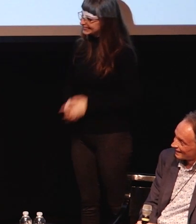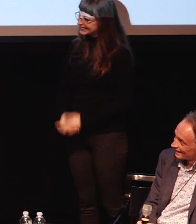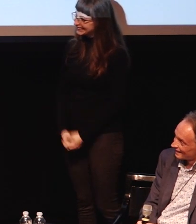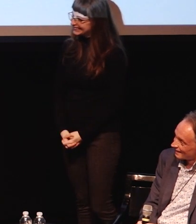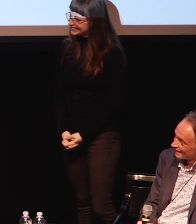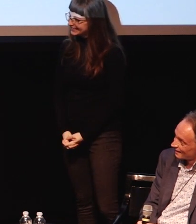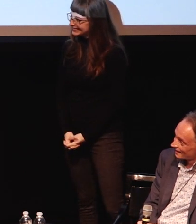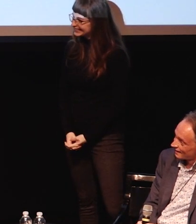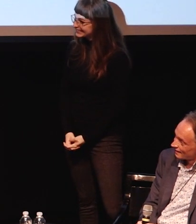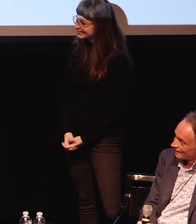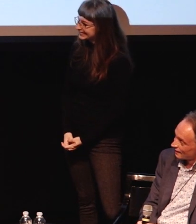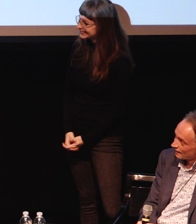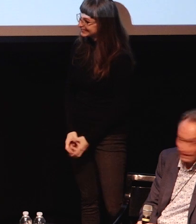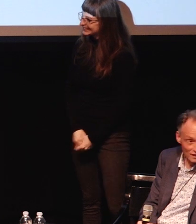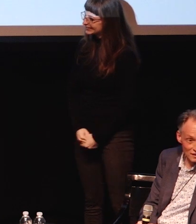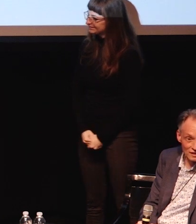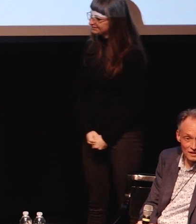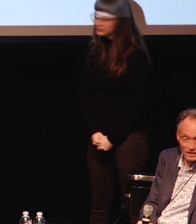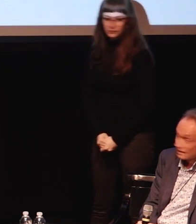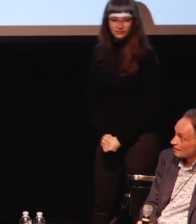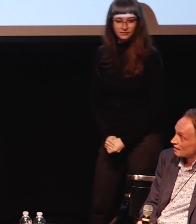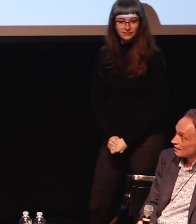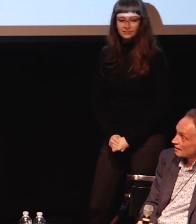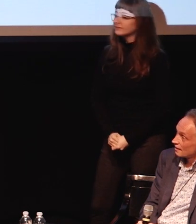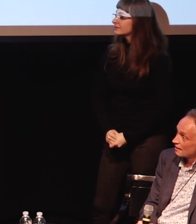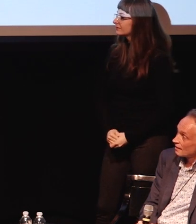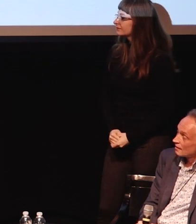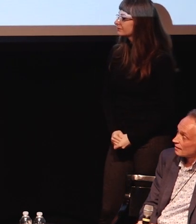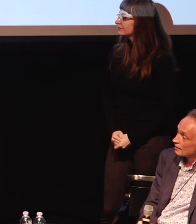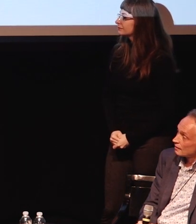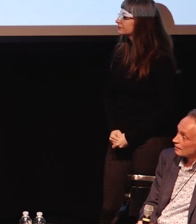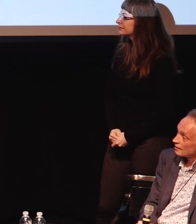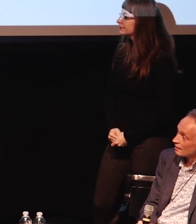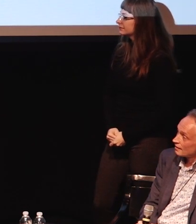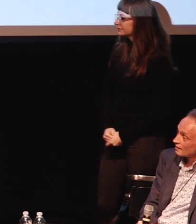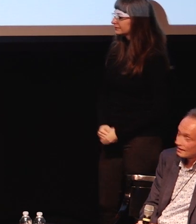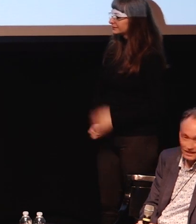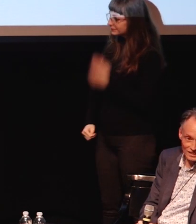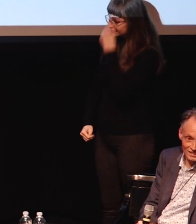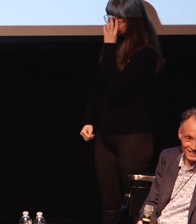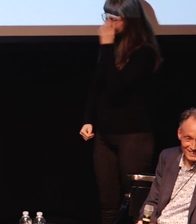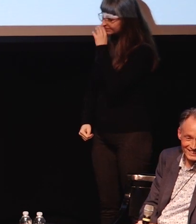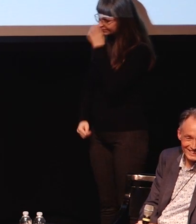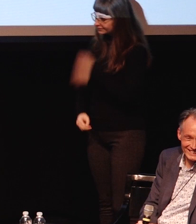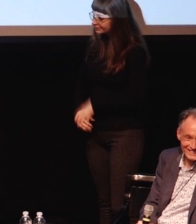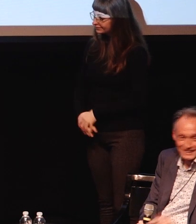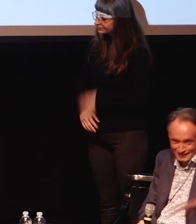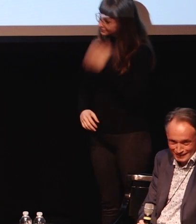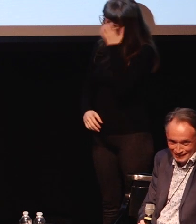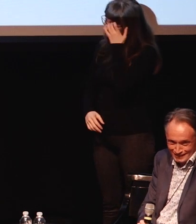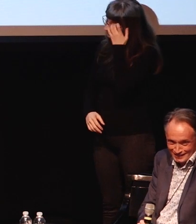Folks, first of all, our friend Simi Linton had mentioned that this is the hottest party in New York.